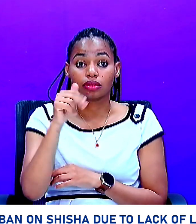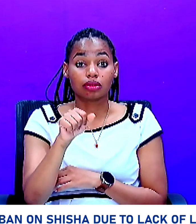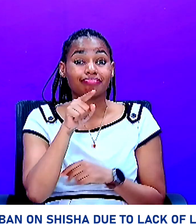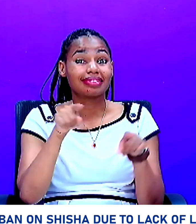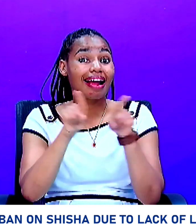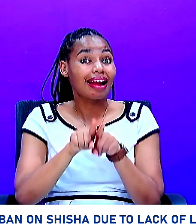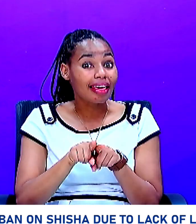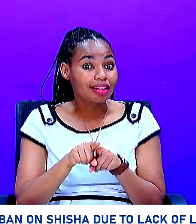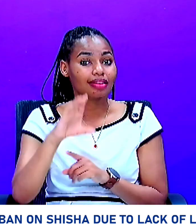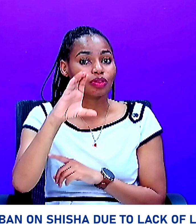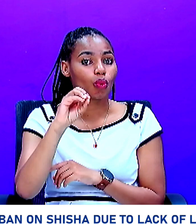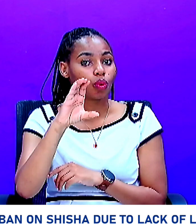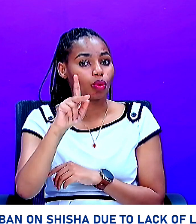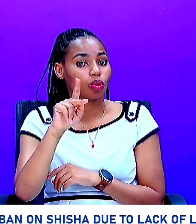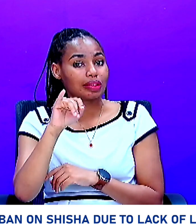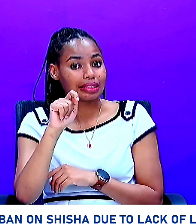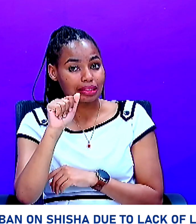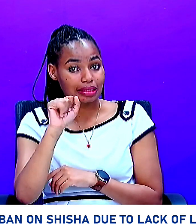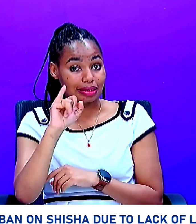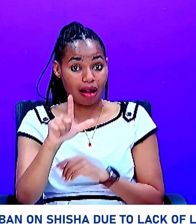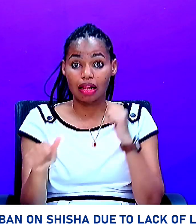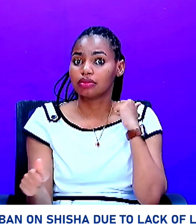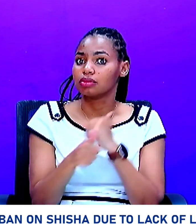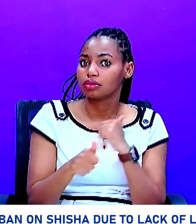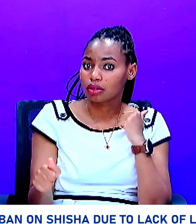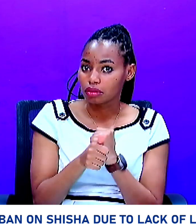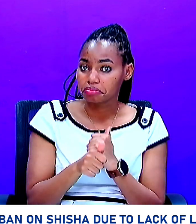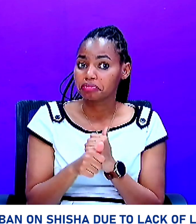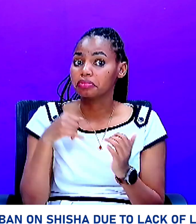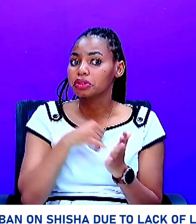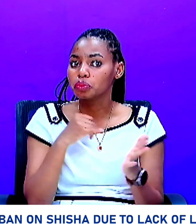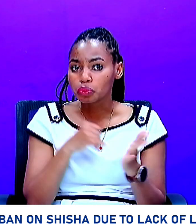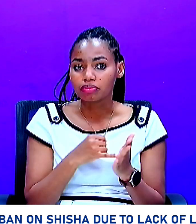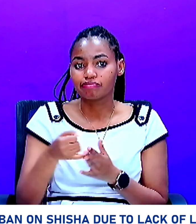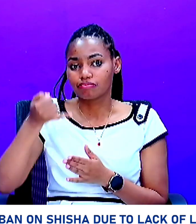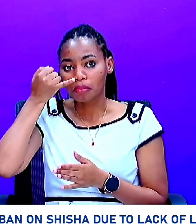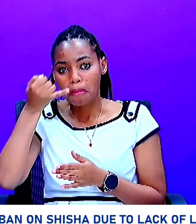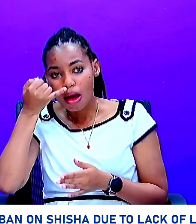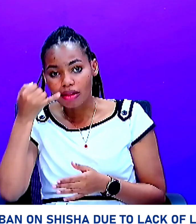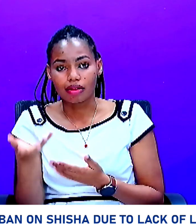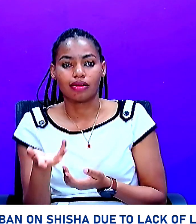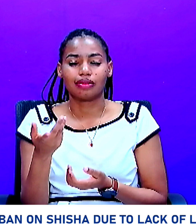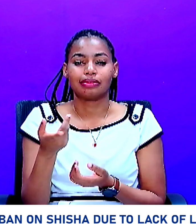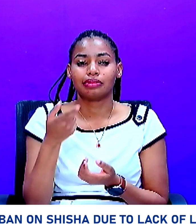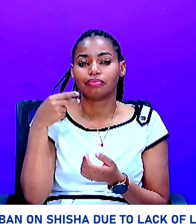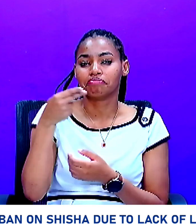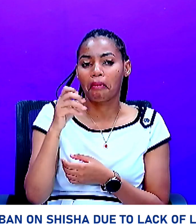including cocaine, heroin, and other hard drugs with dire health consequences